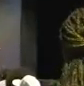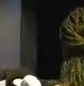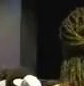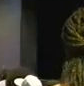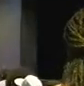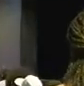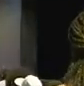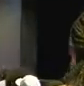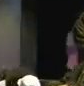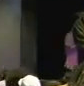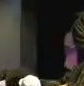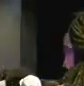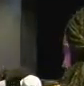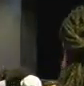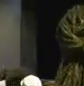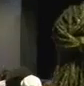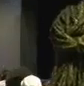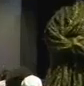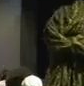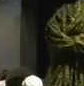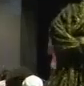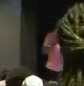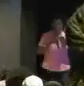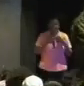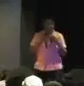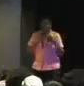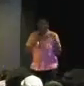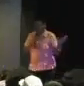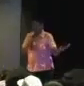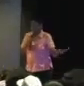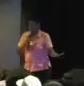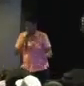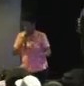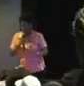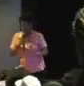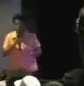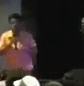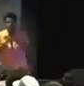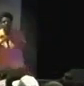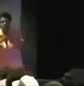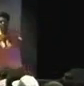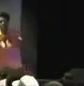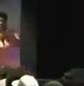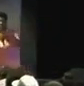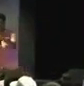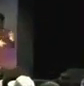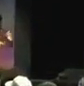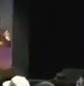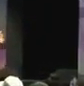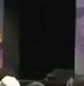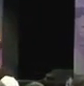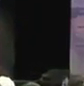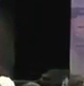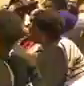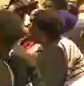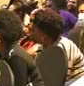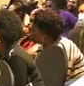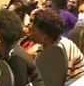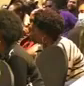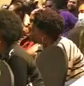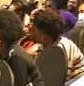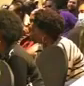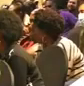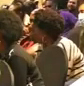I don't mean to sound rude. That's the same thing